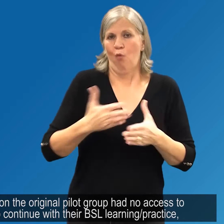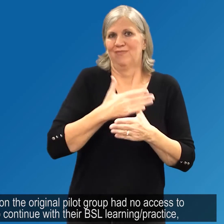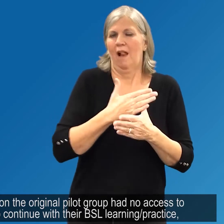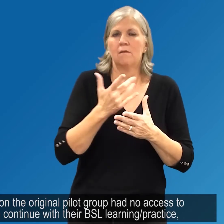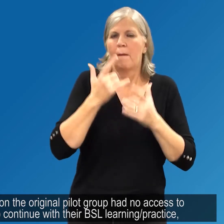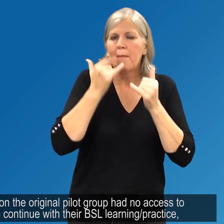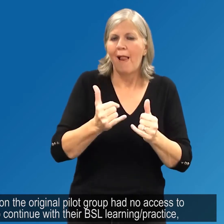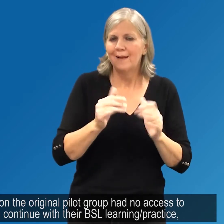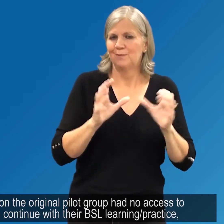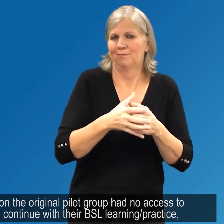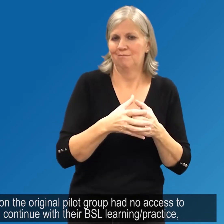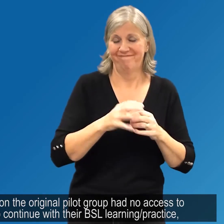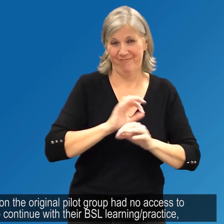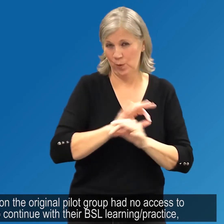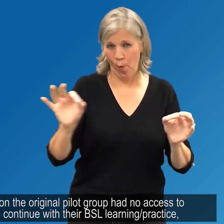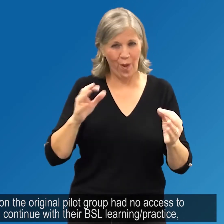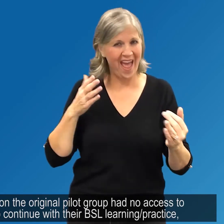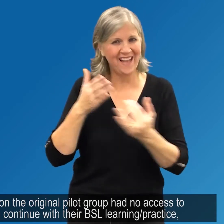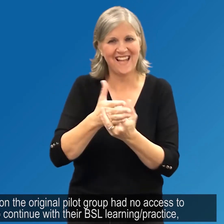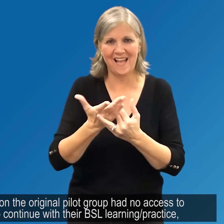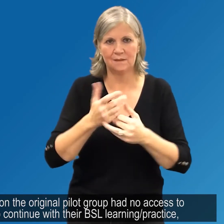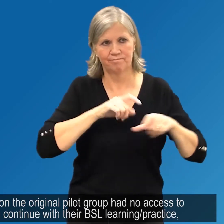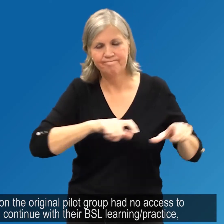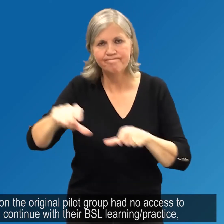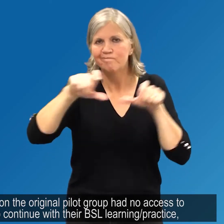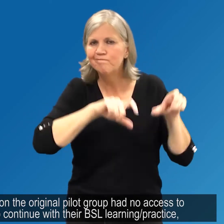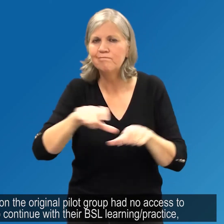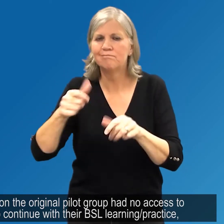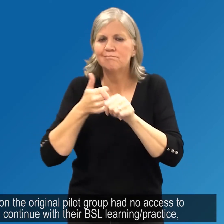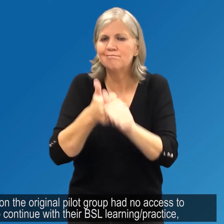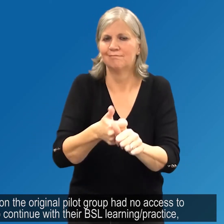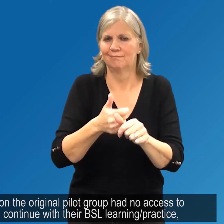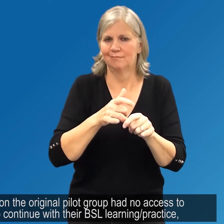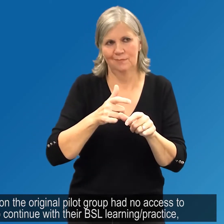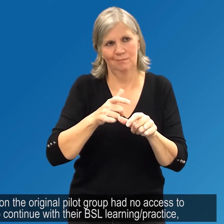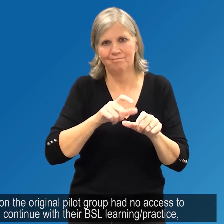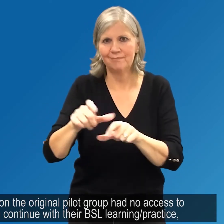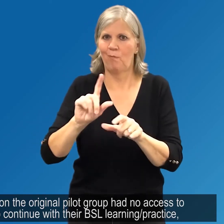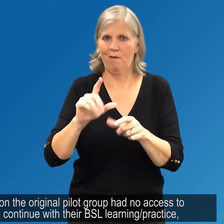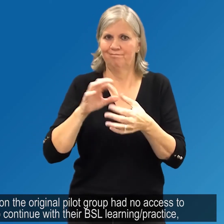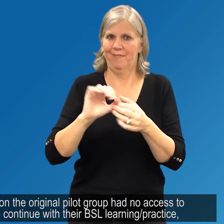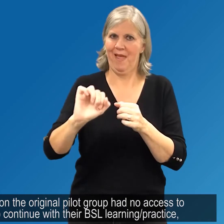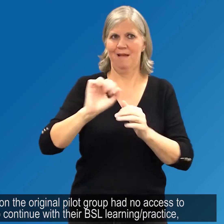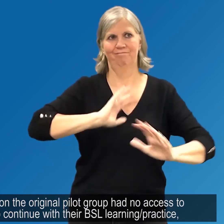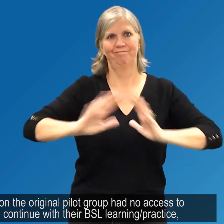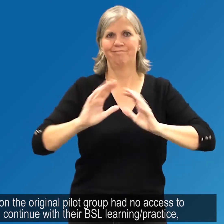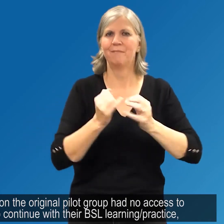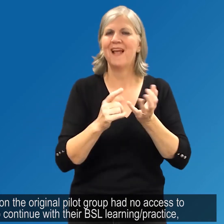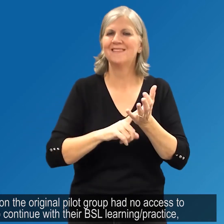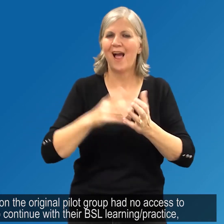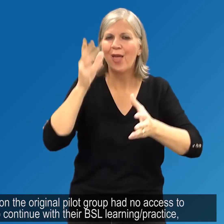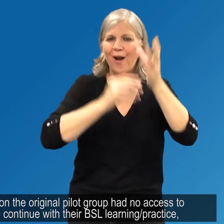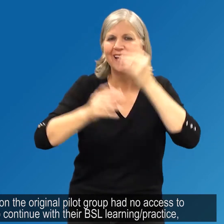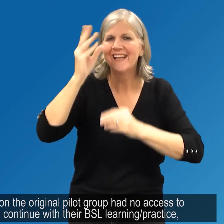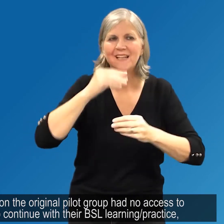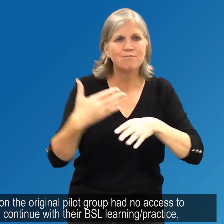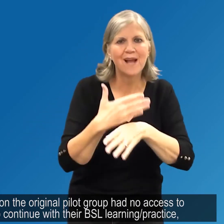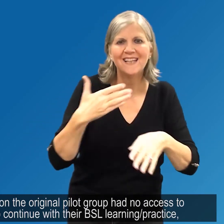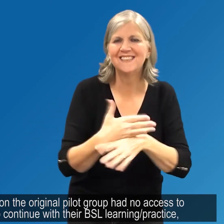Due to this interruption, the original pilot group had no access to ongoing support to continue with their BSL learning/practice,